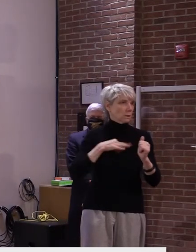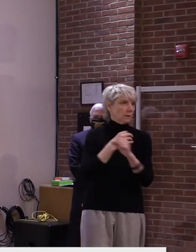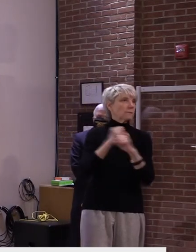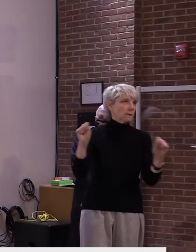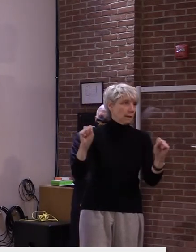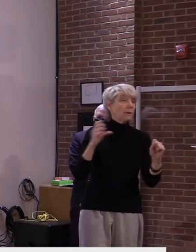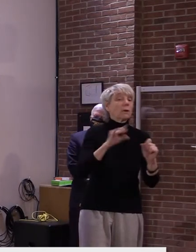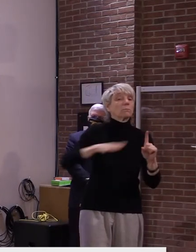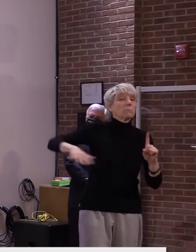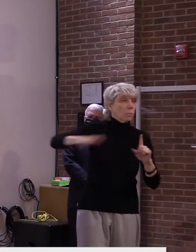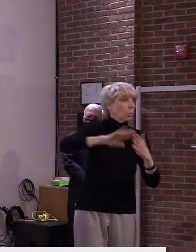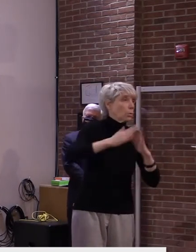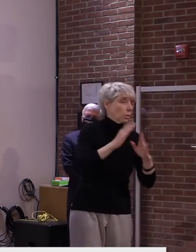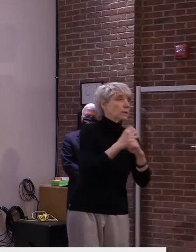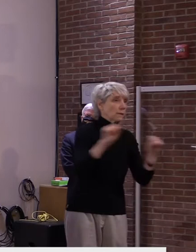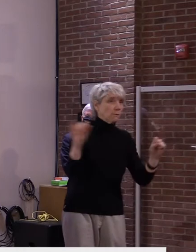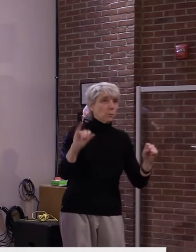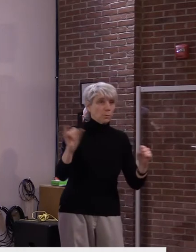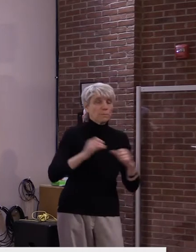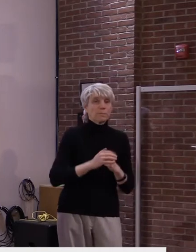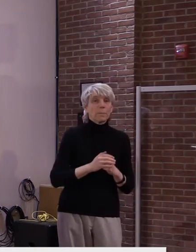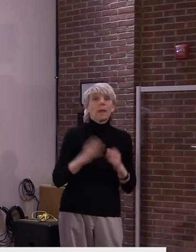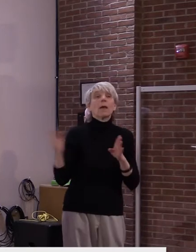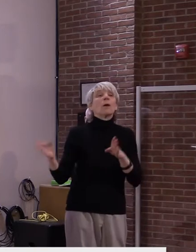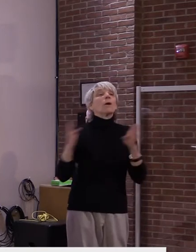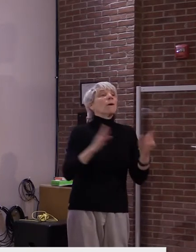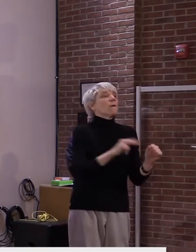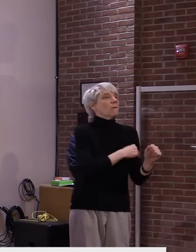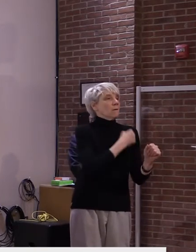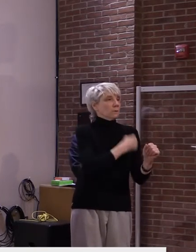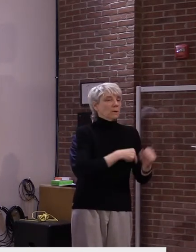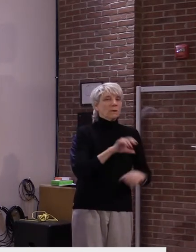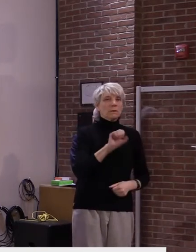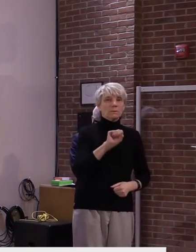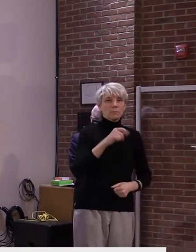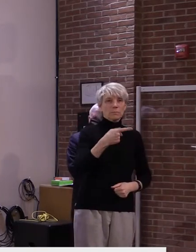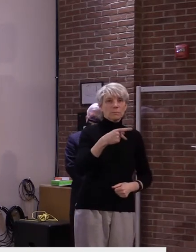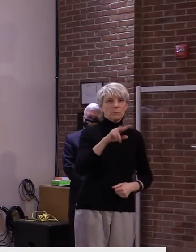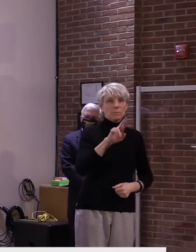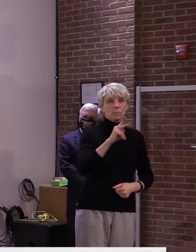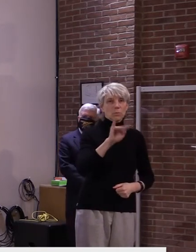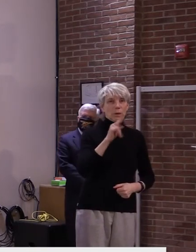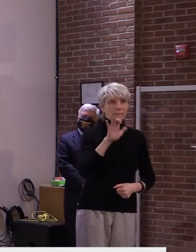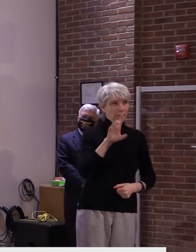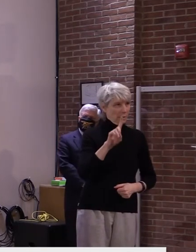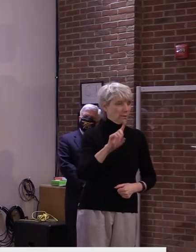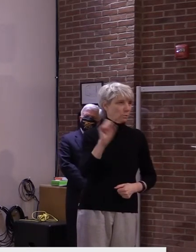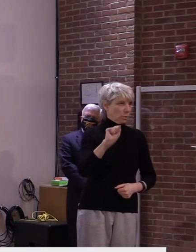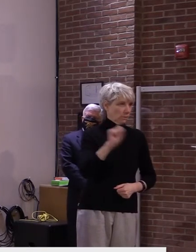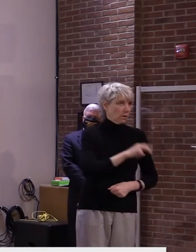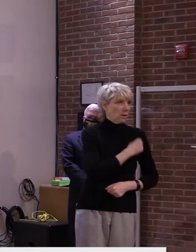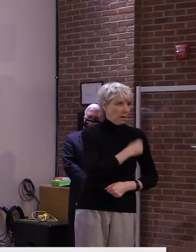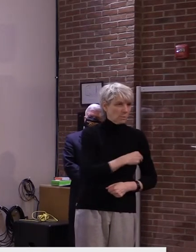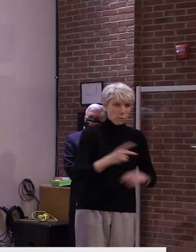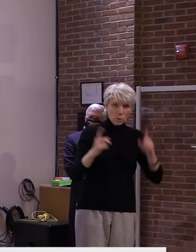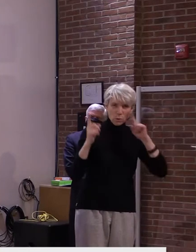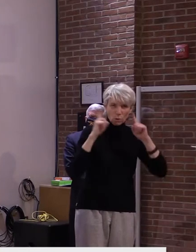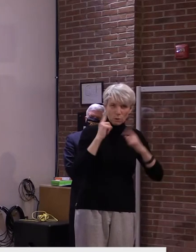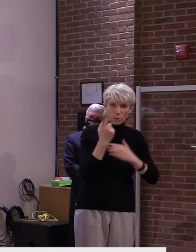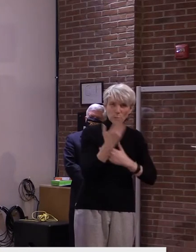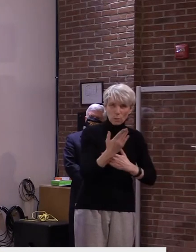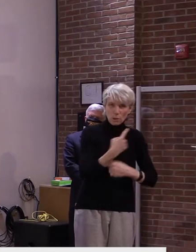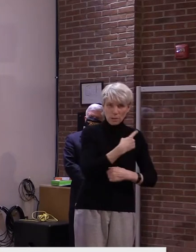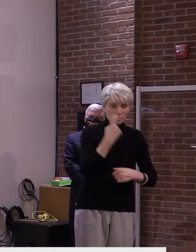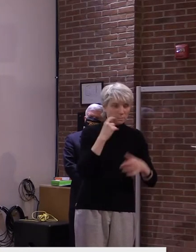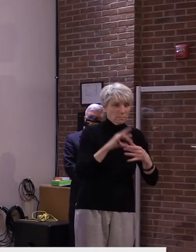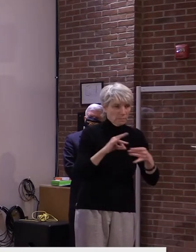Now, moving to Springfield. Many of you heard, as the Secretary was just talking about, at our press conference about